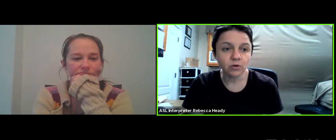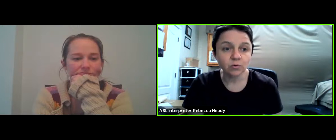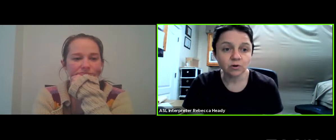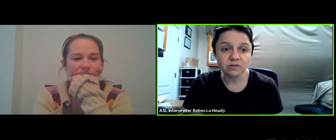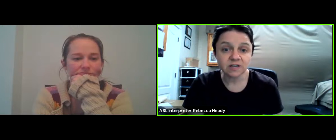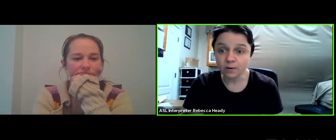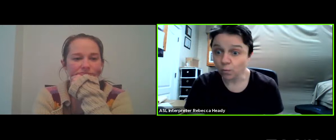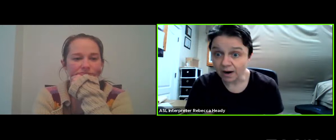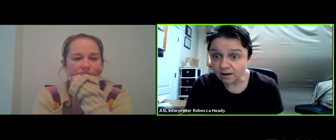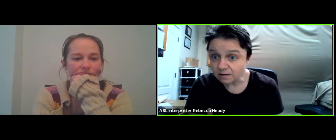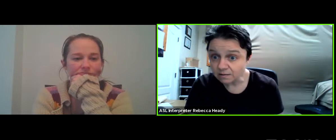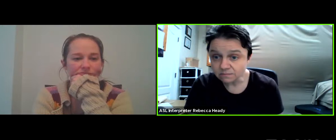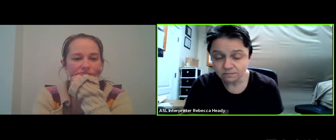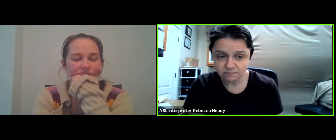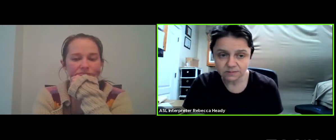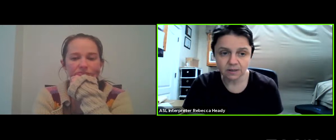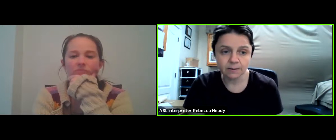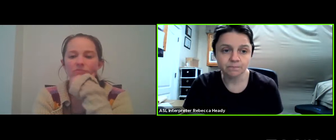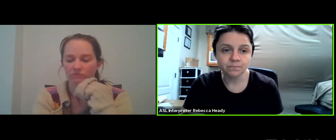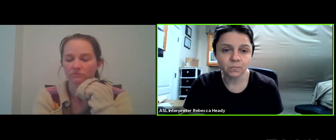For example, you learn sign where,